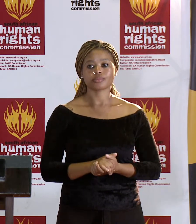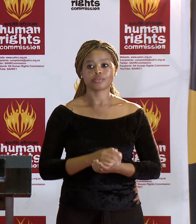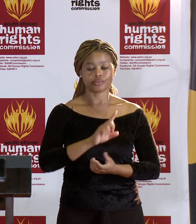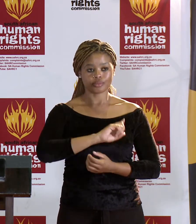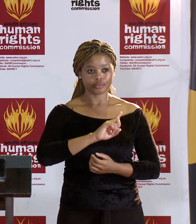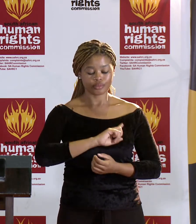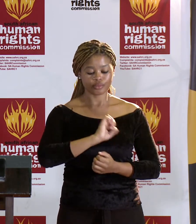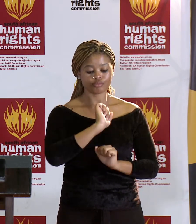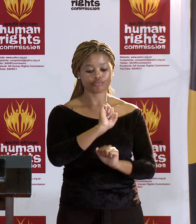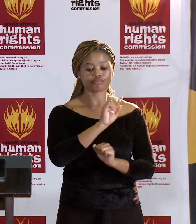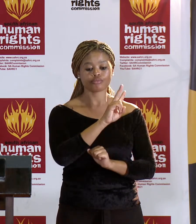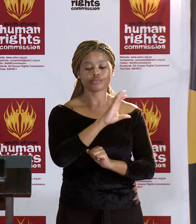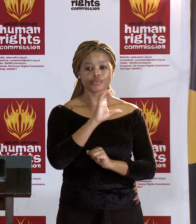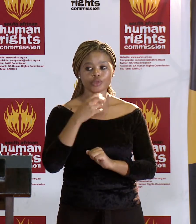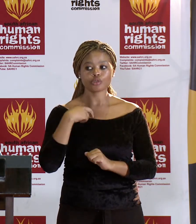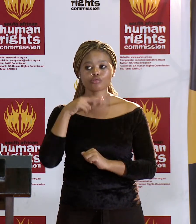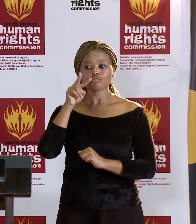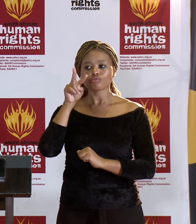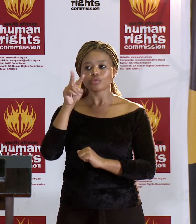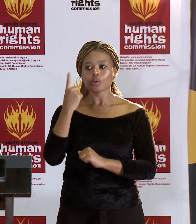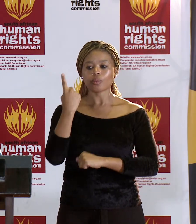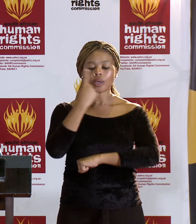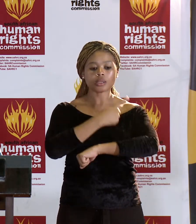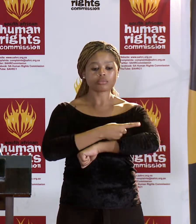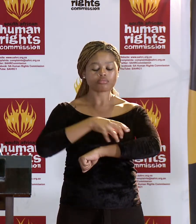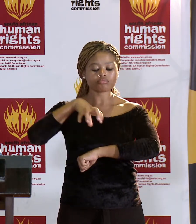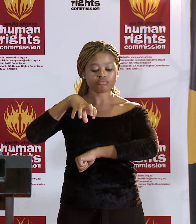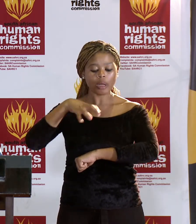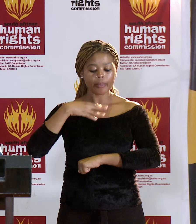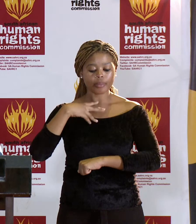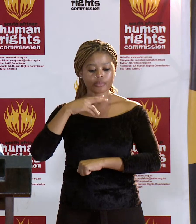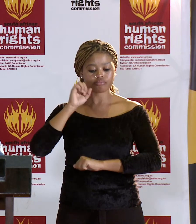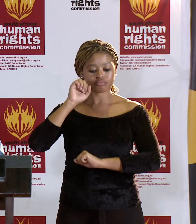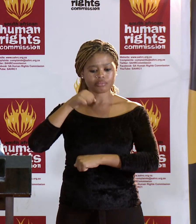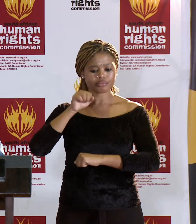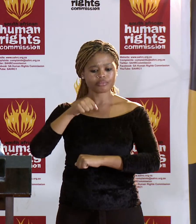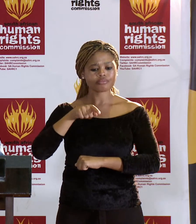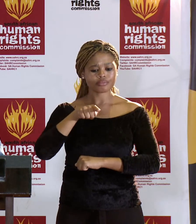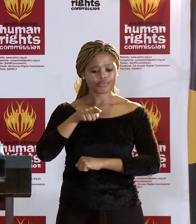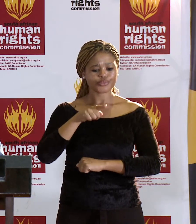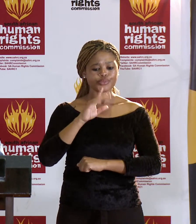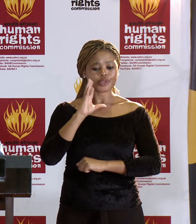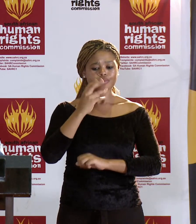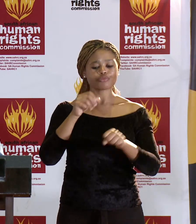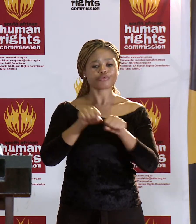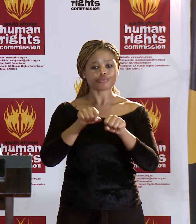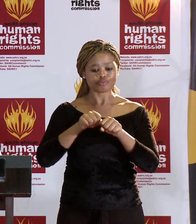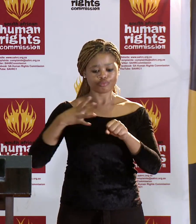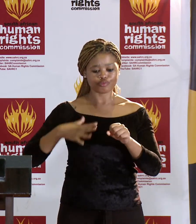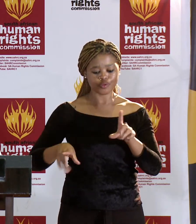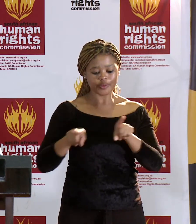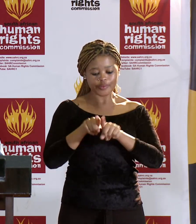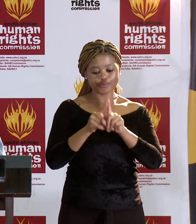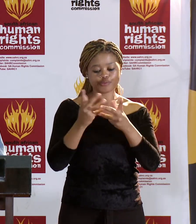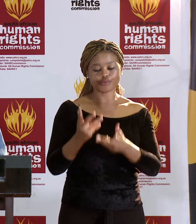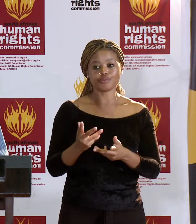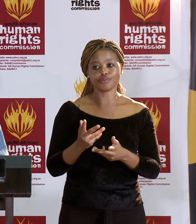Why? Because your vice chancellor saw you one day on campus with your shoes and decided, those are amazing shoes, I'm getting myself a